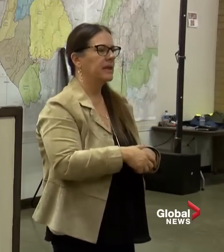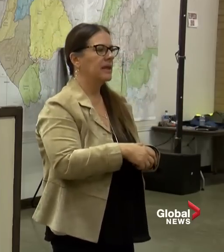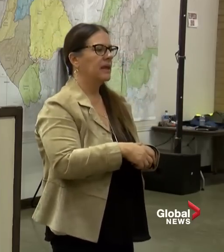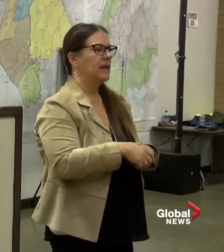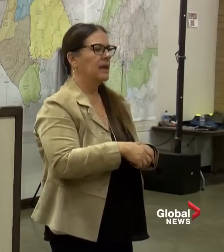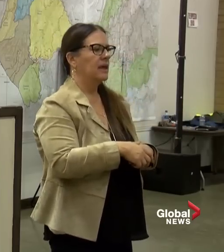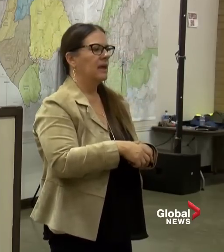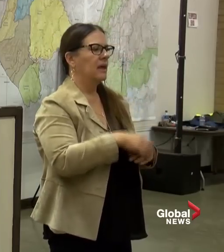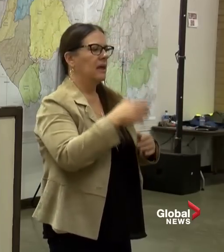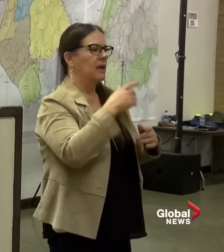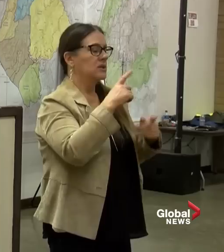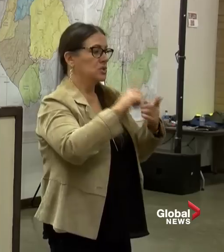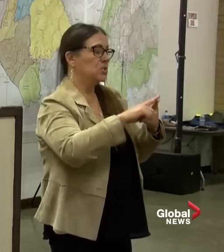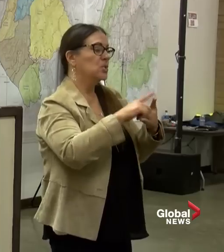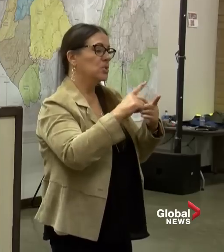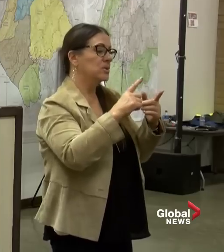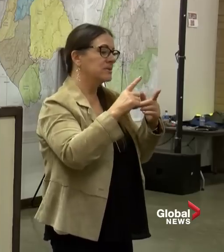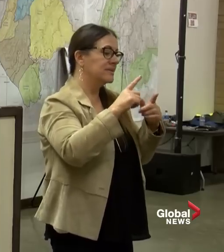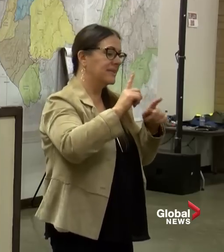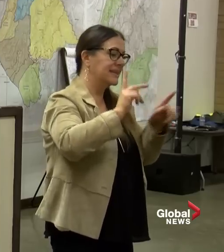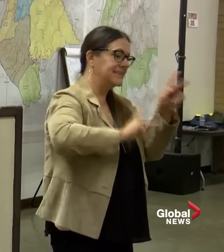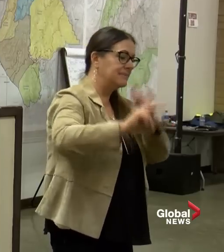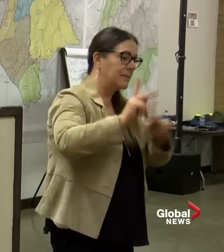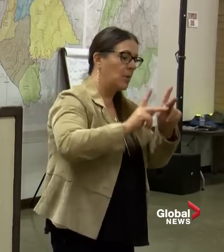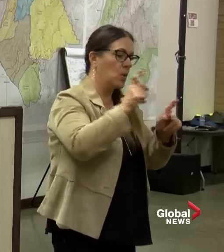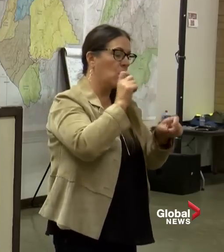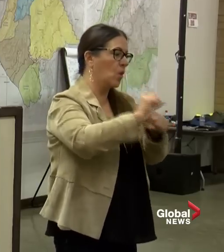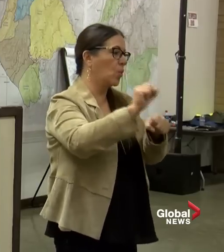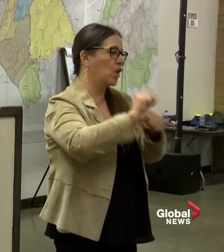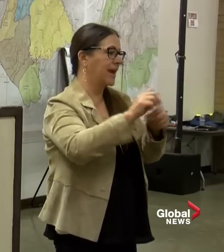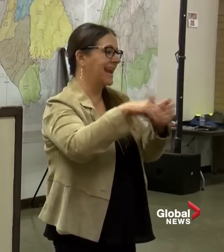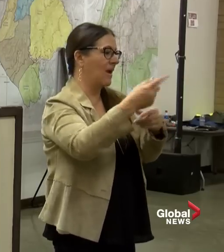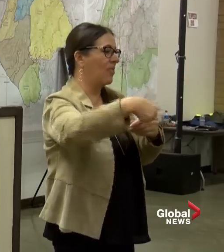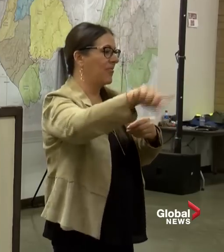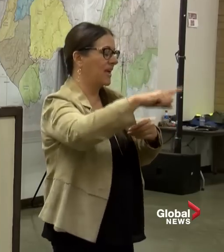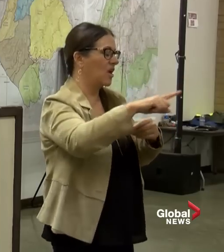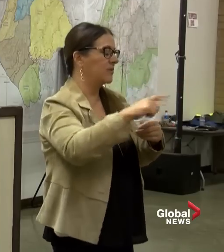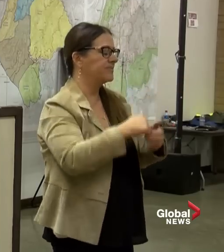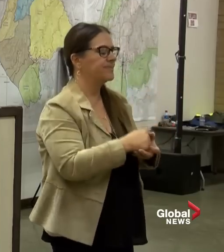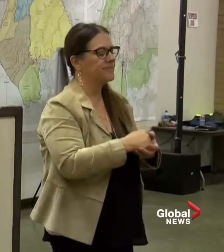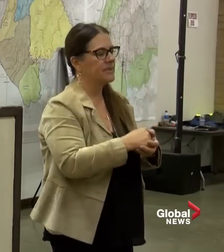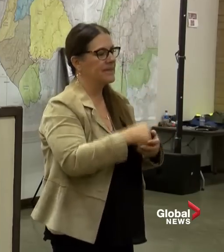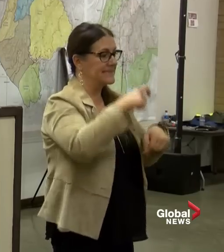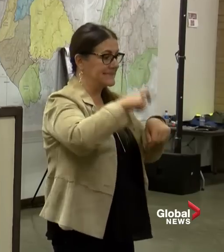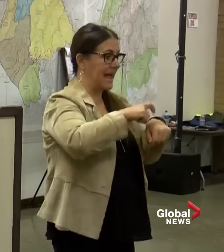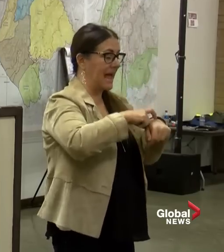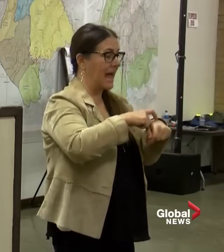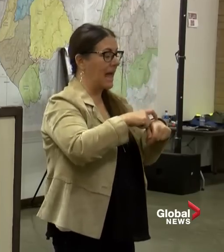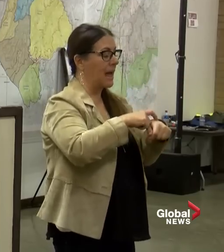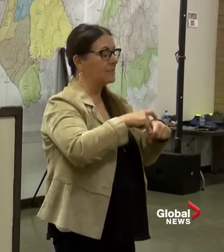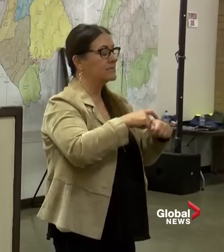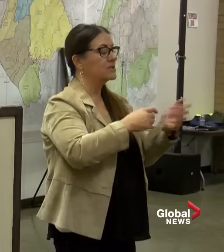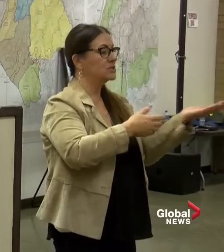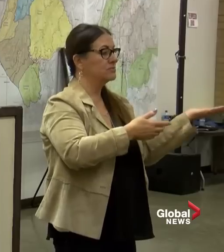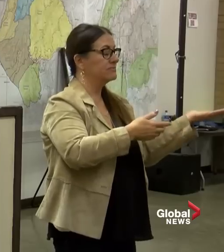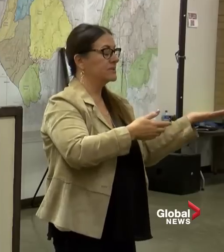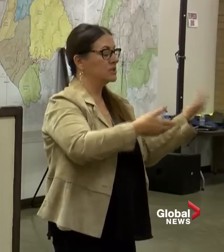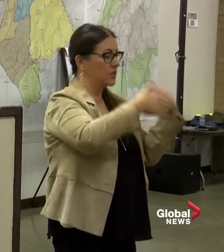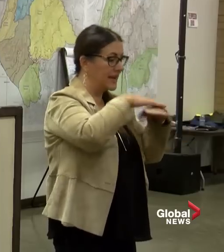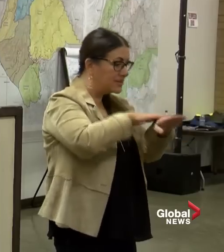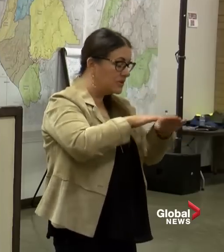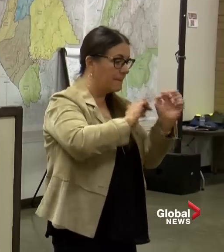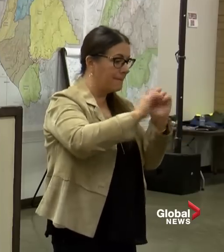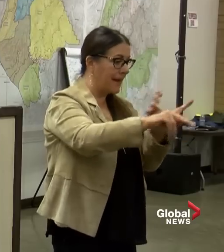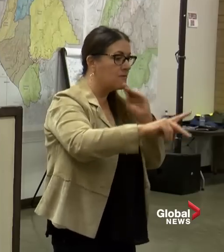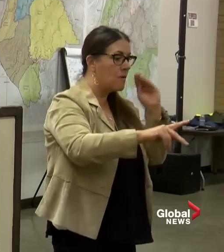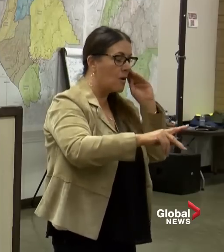dangerous conditions to the citizens and workers in our community. The reentry timing will be evaluated and determined based on the